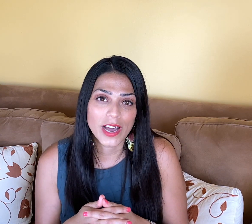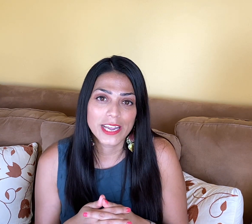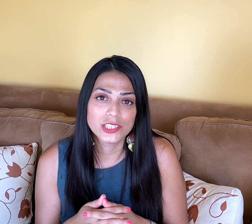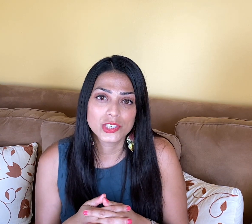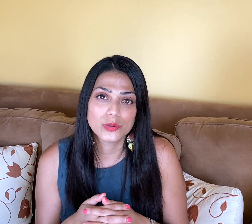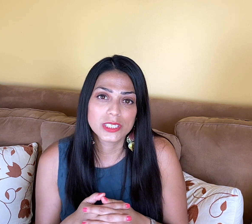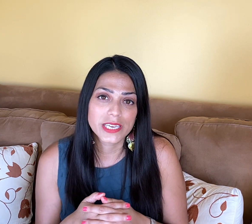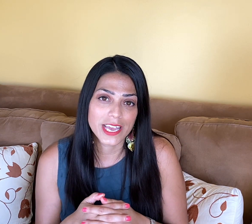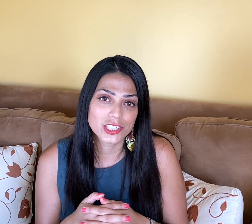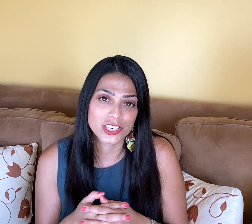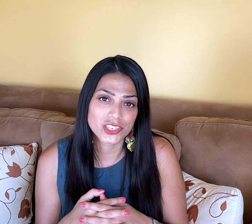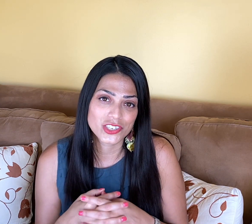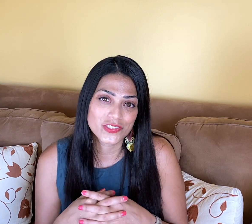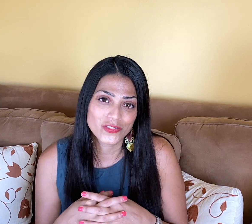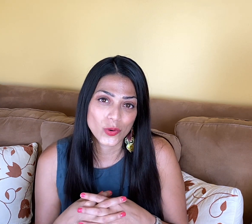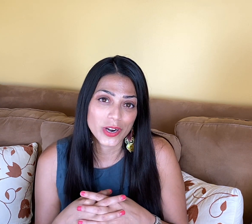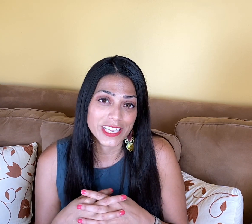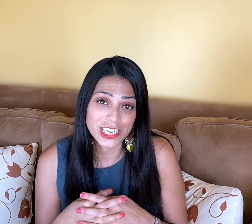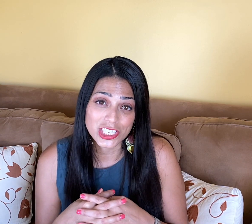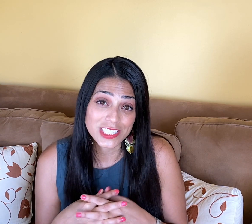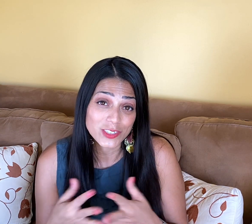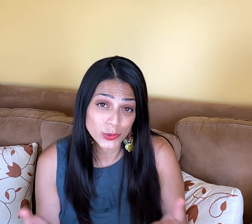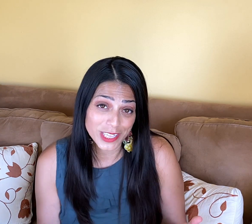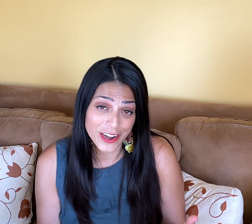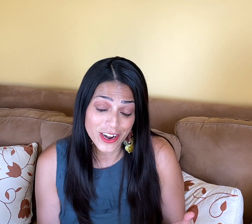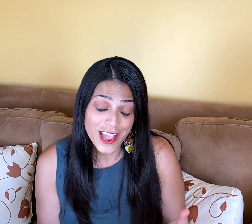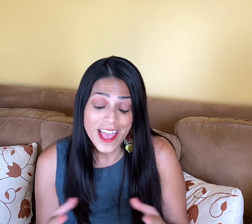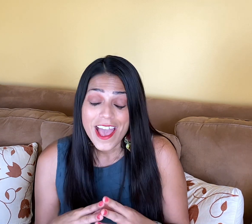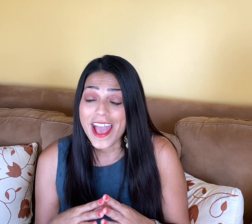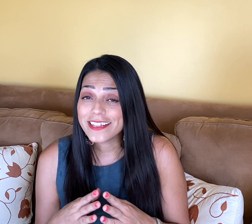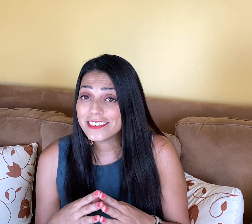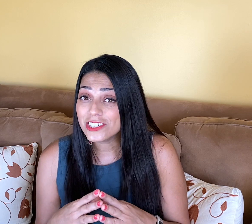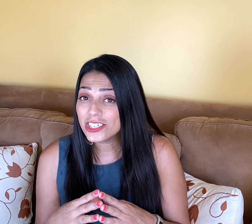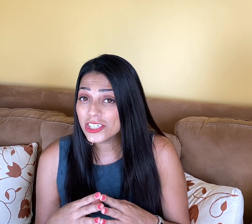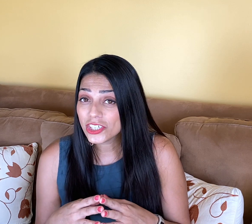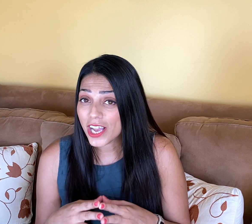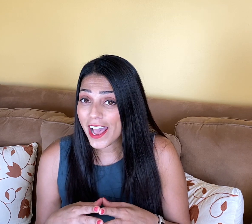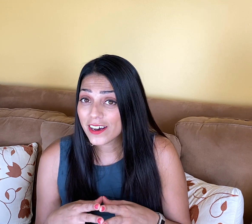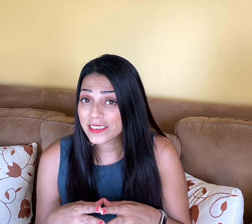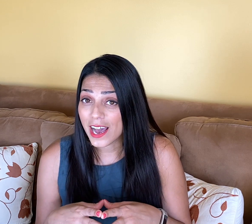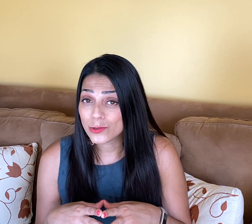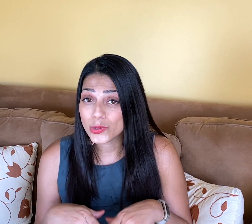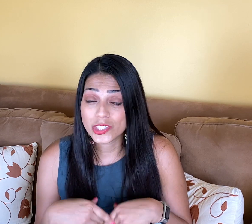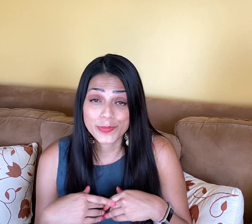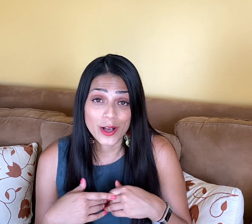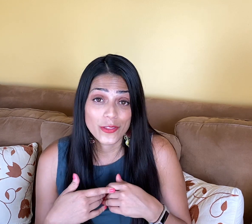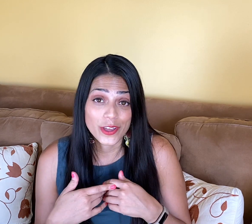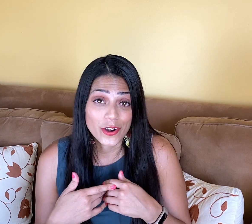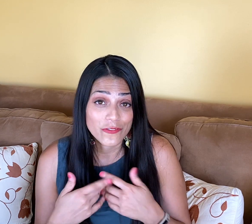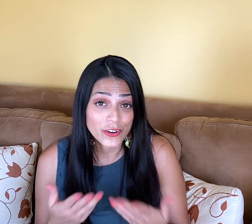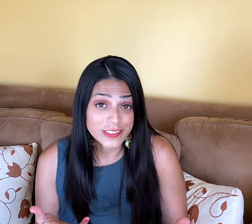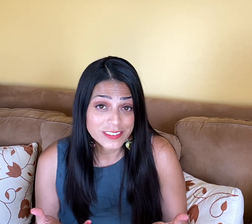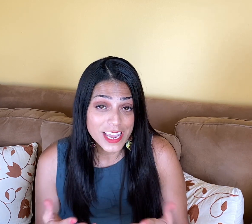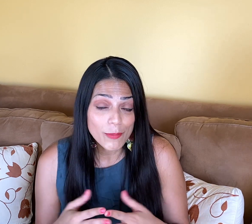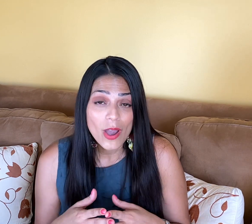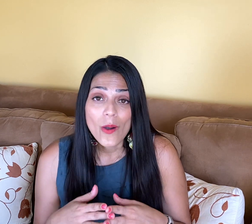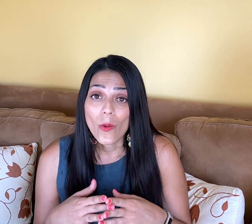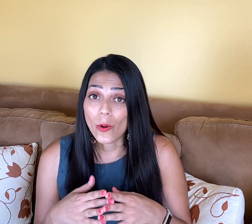provide you the hand gestures for each individual letter. And teaching your child how to spell their first name or even